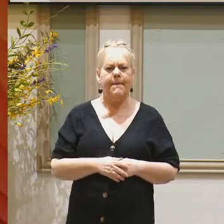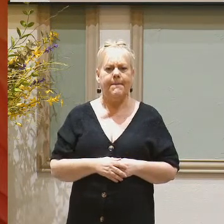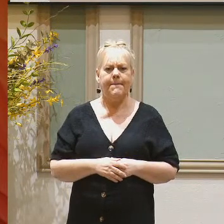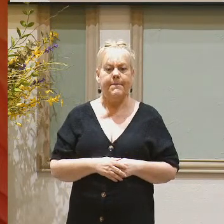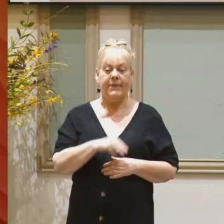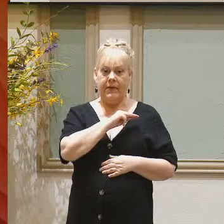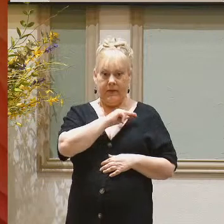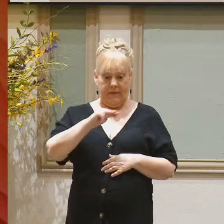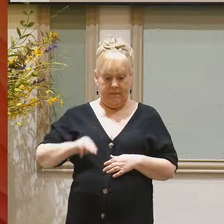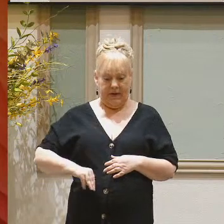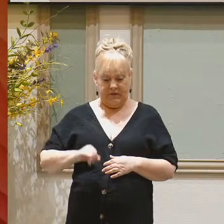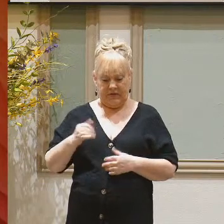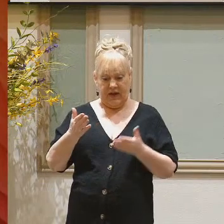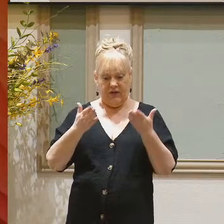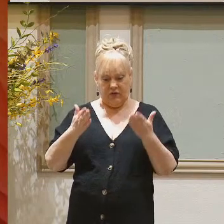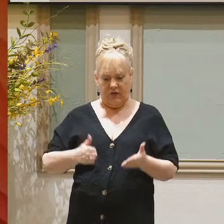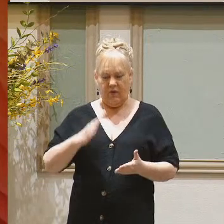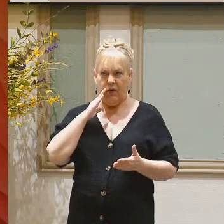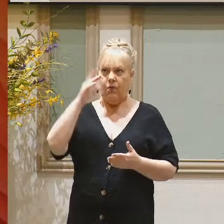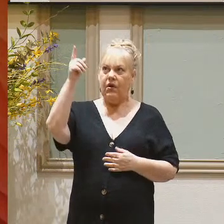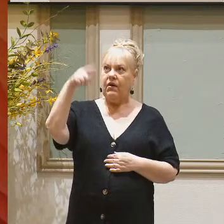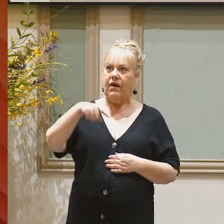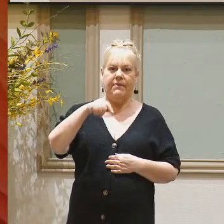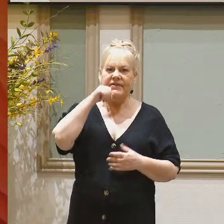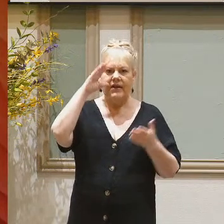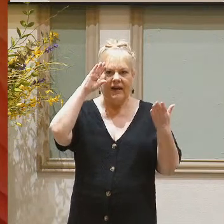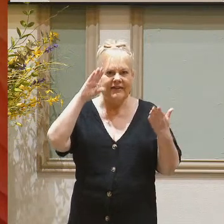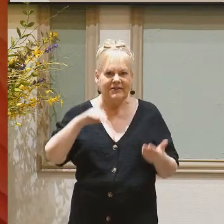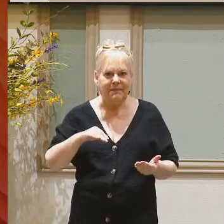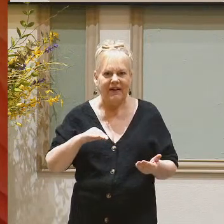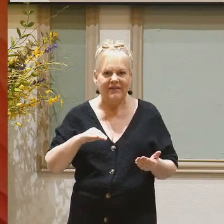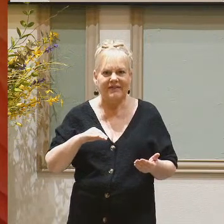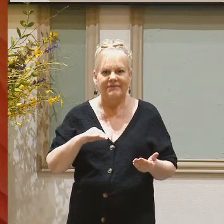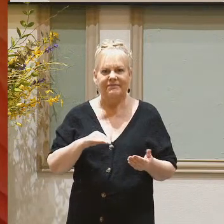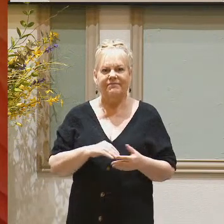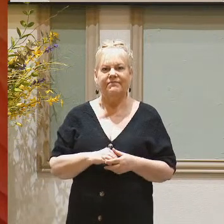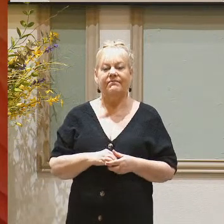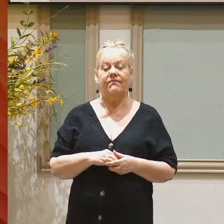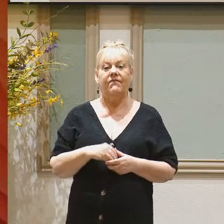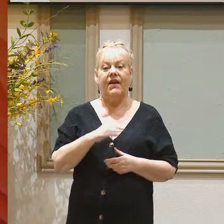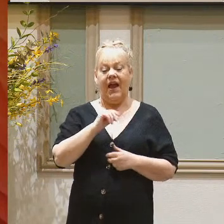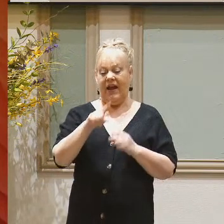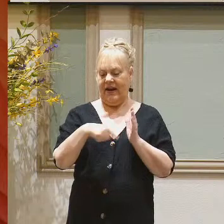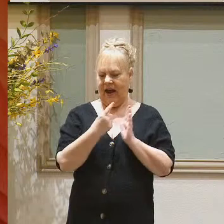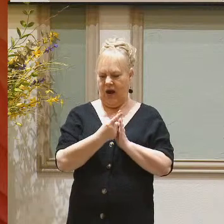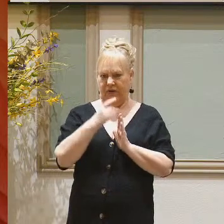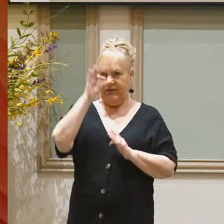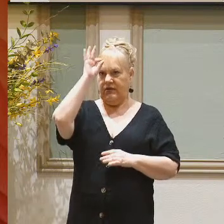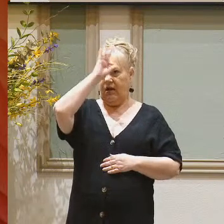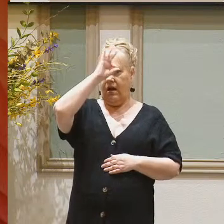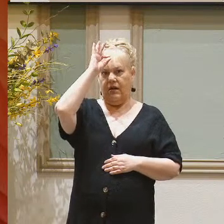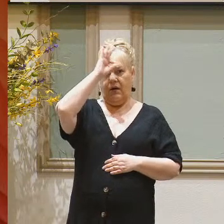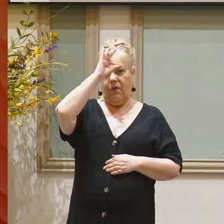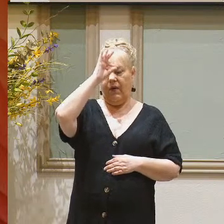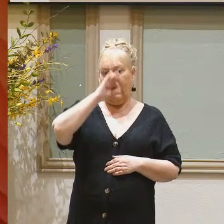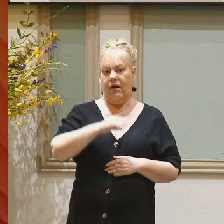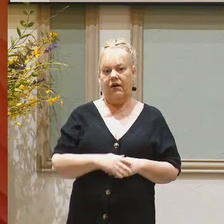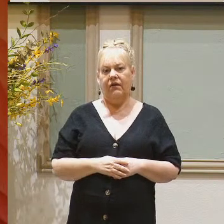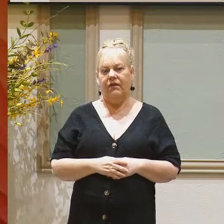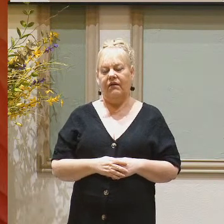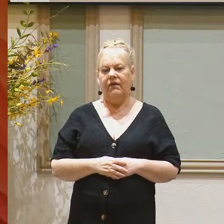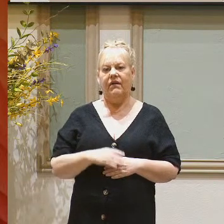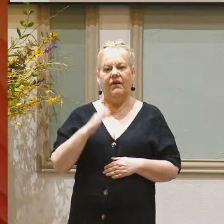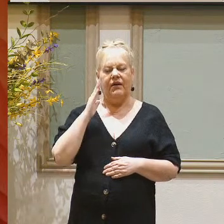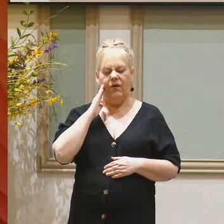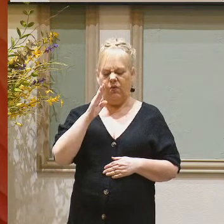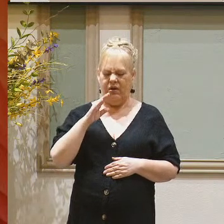The master of that servant will come on a day when he does not expect them, and at an hour he is unaware of, and he will